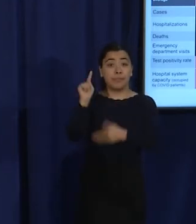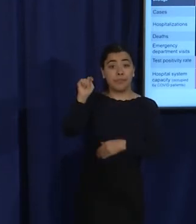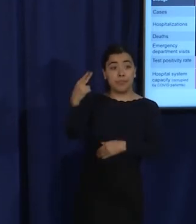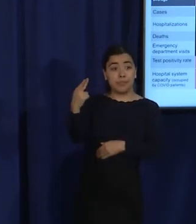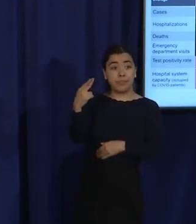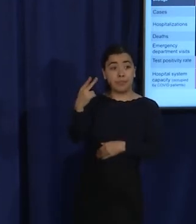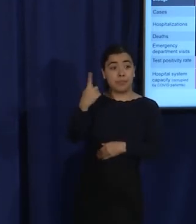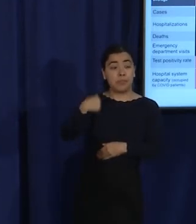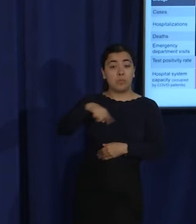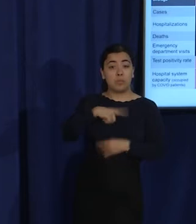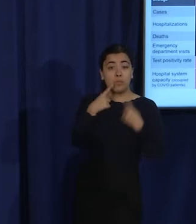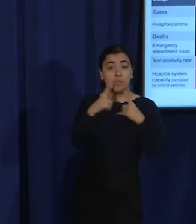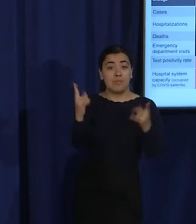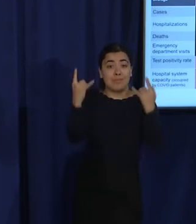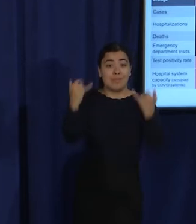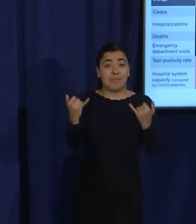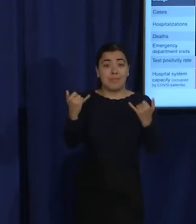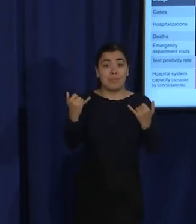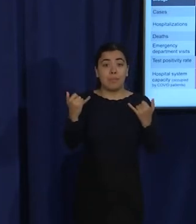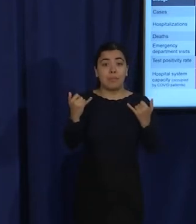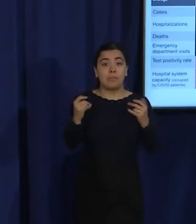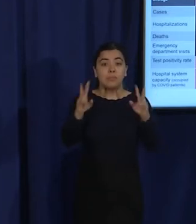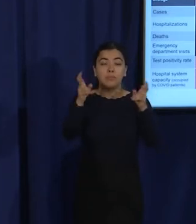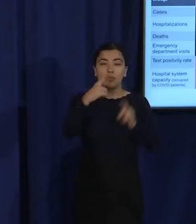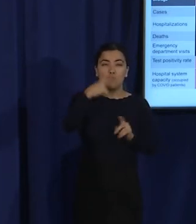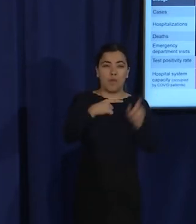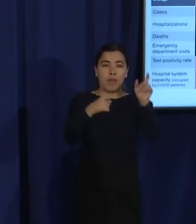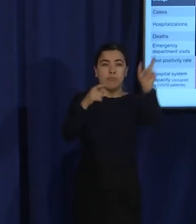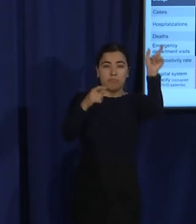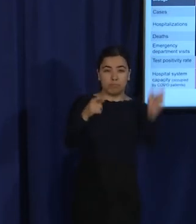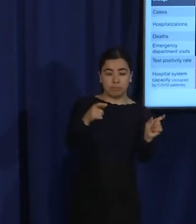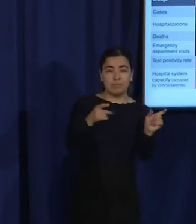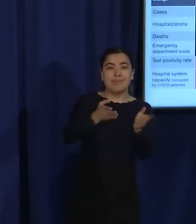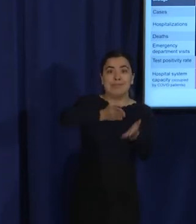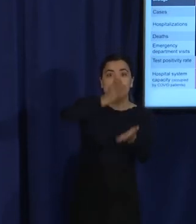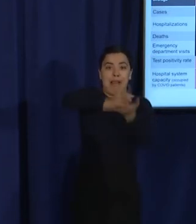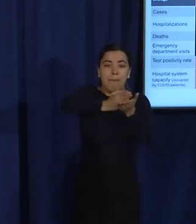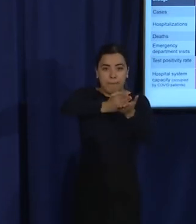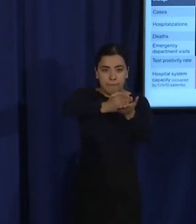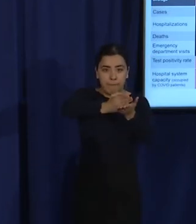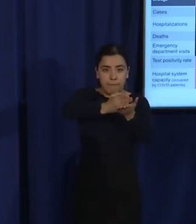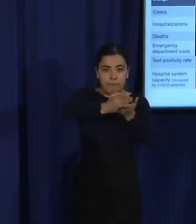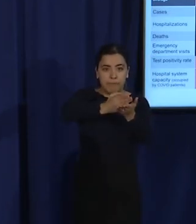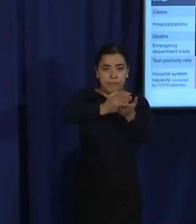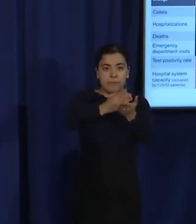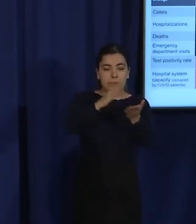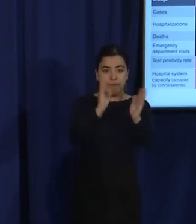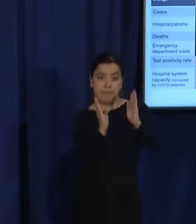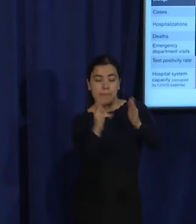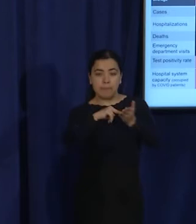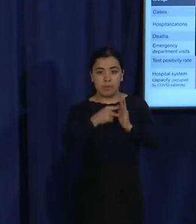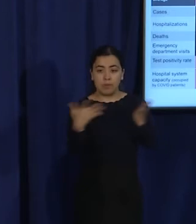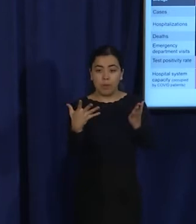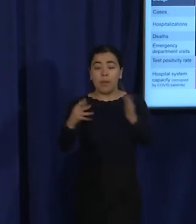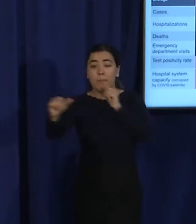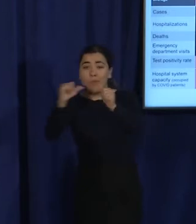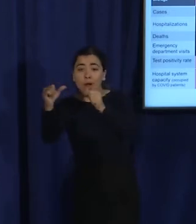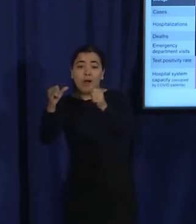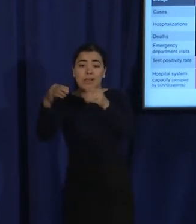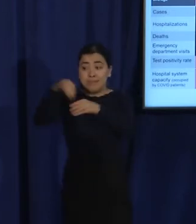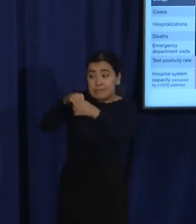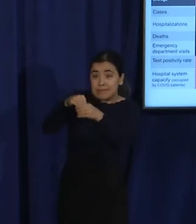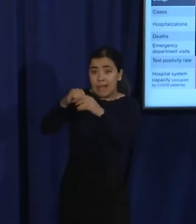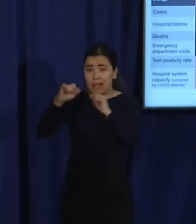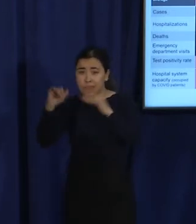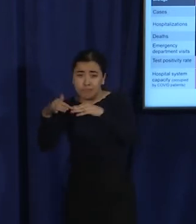we are now in the stop phase, and we did need to pull back here as a city in terms of closing the indoor bars, putting that curfew for